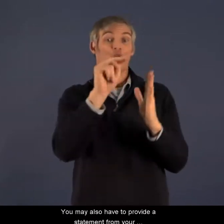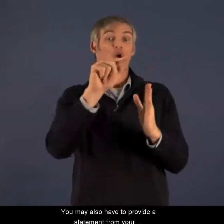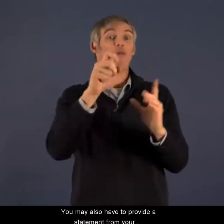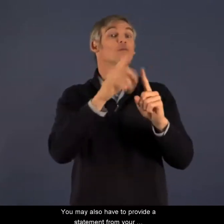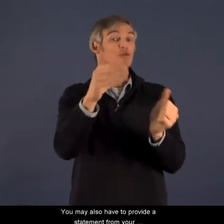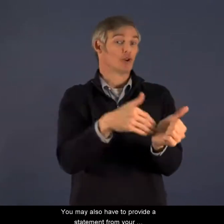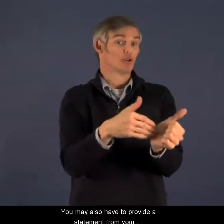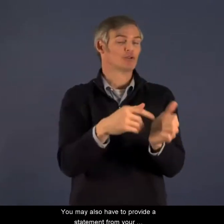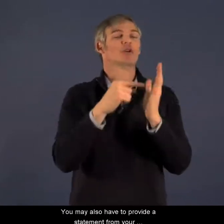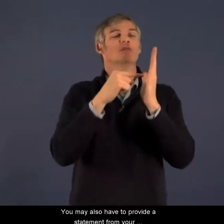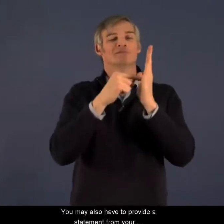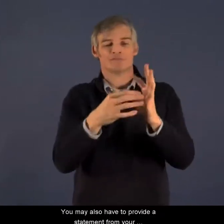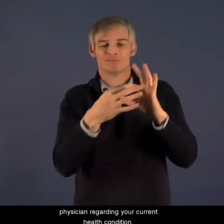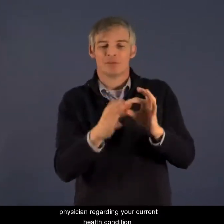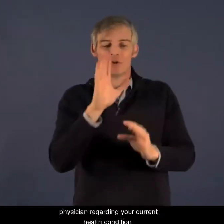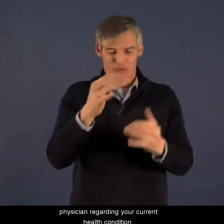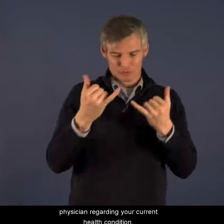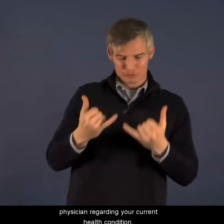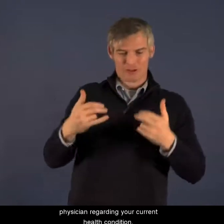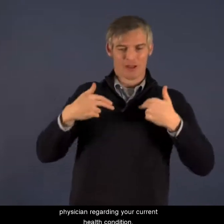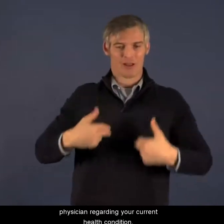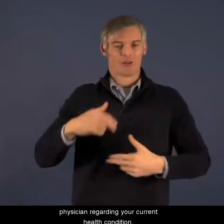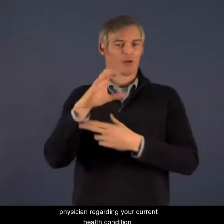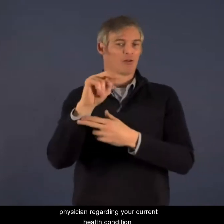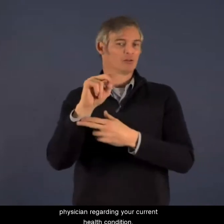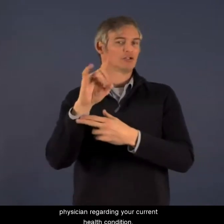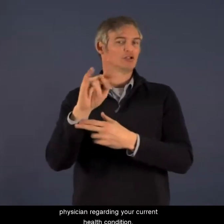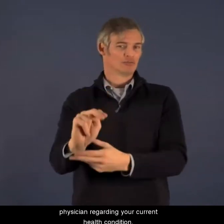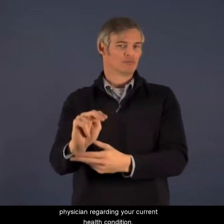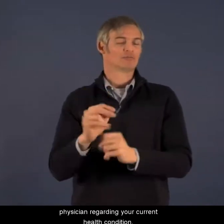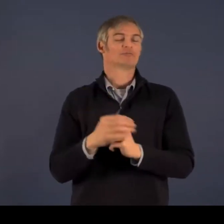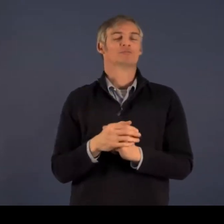also have to provide a statement from your physician regarding your current health condition.